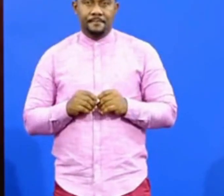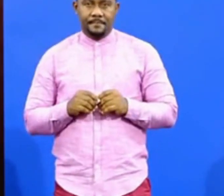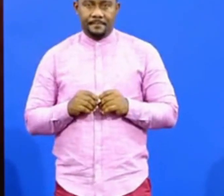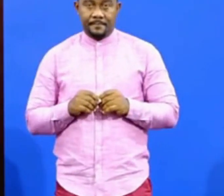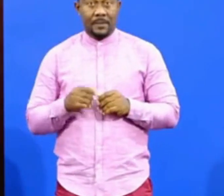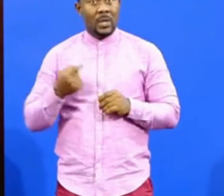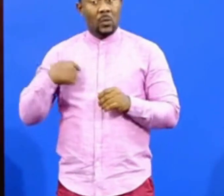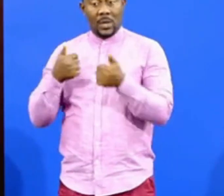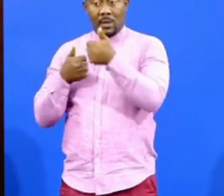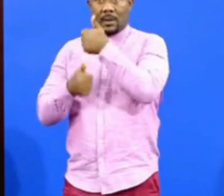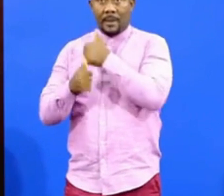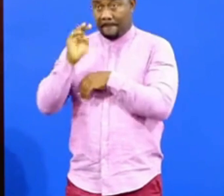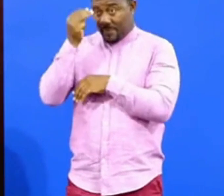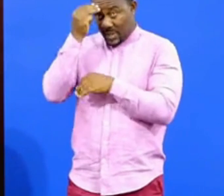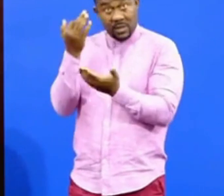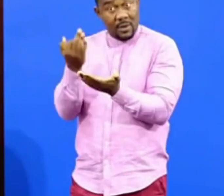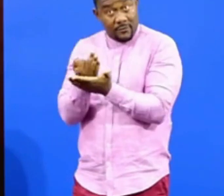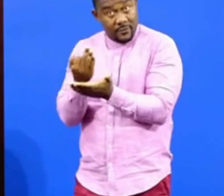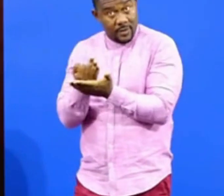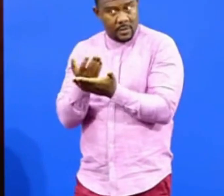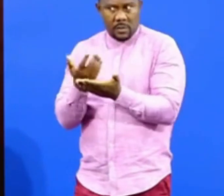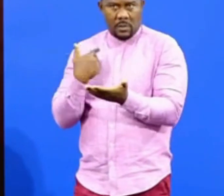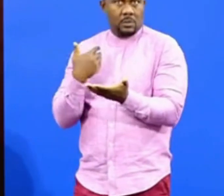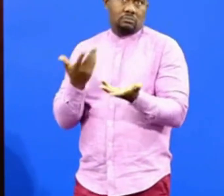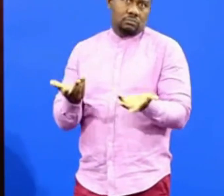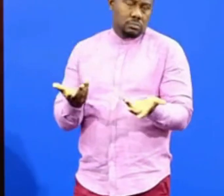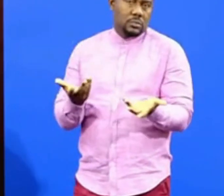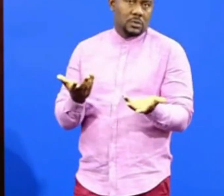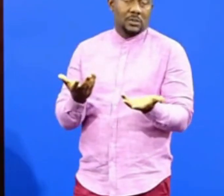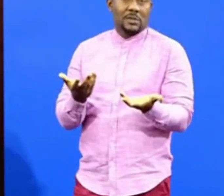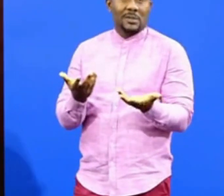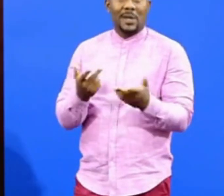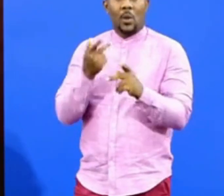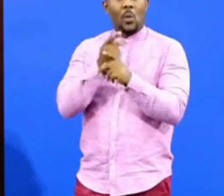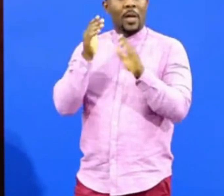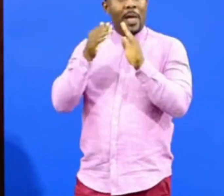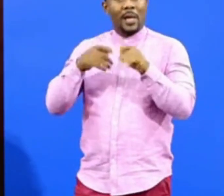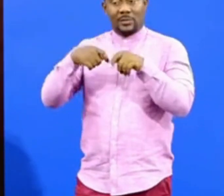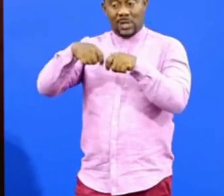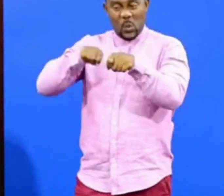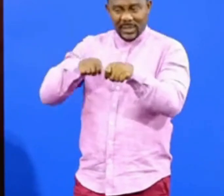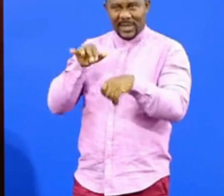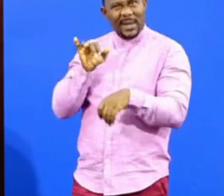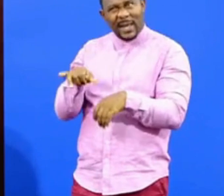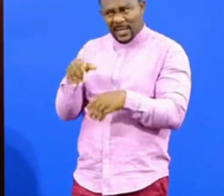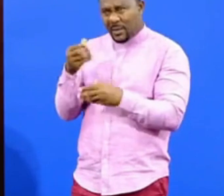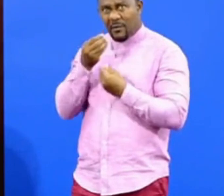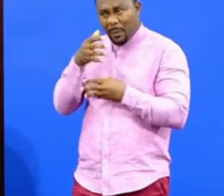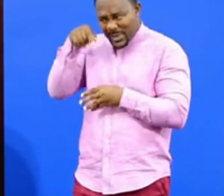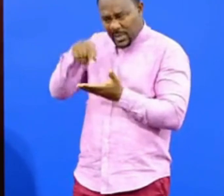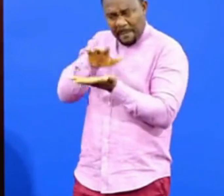the Ministry of Finance because we are trading securities. The warehouse receipts become securities. So here you have farmers who